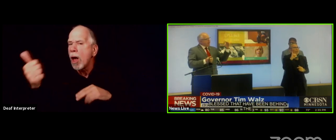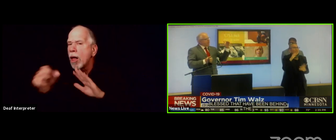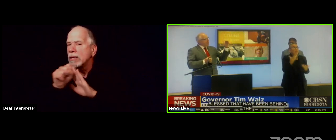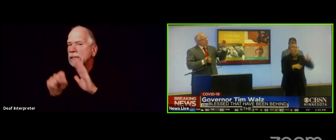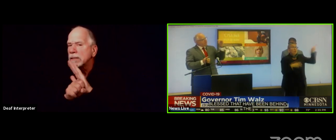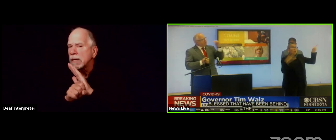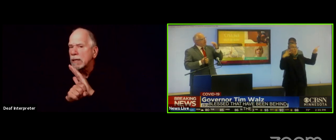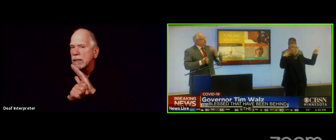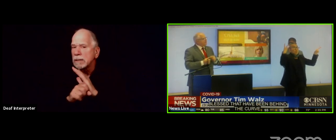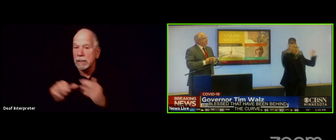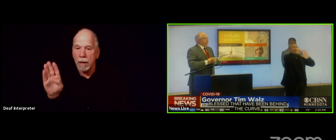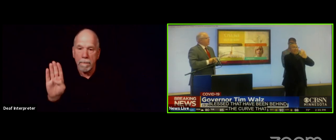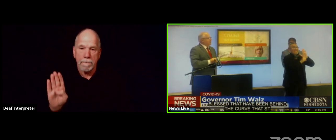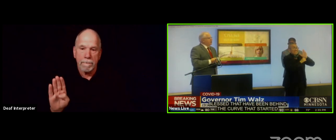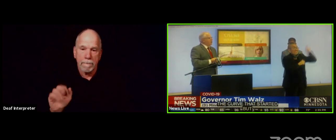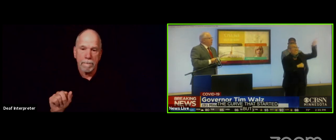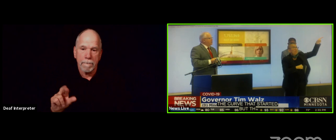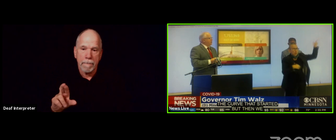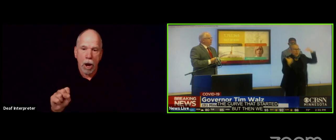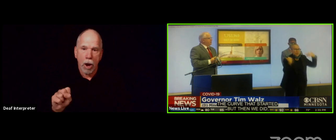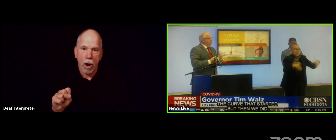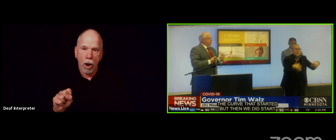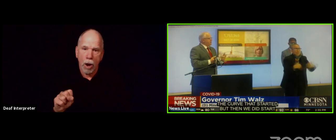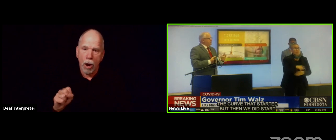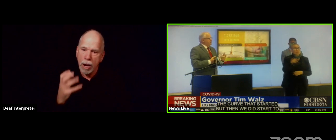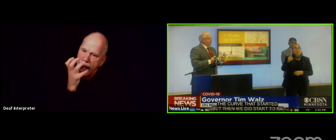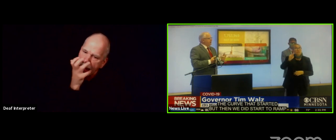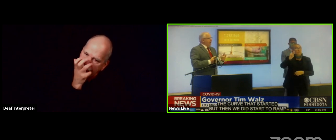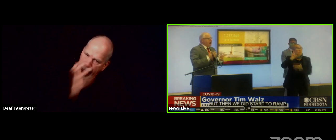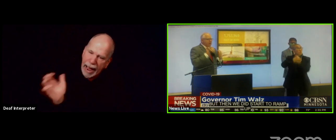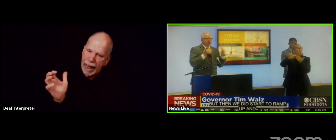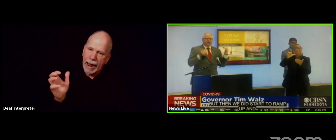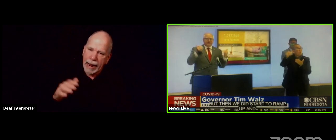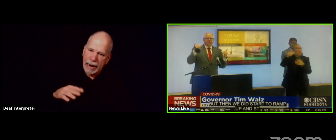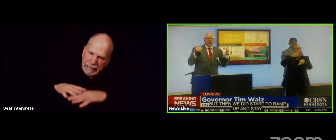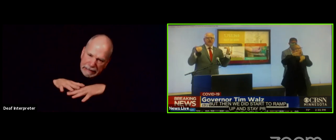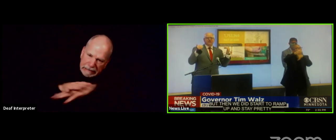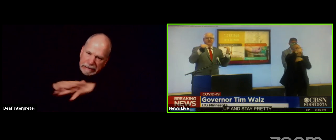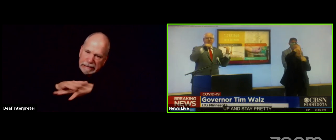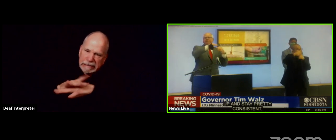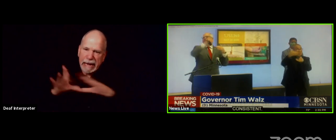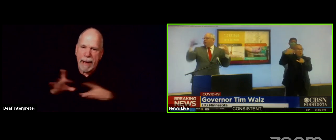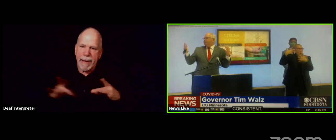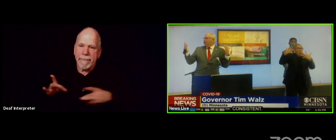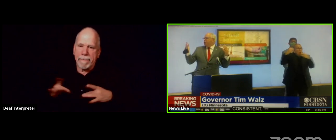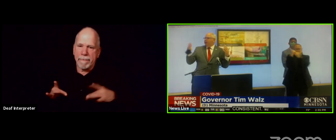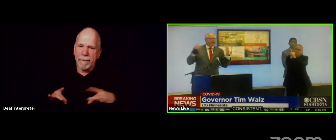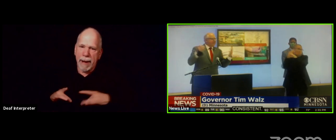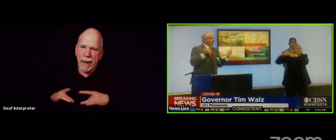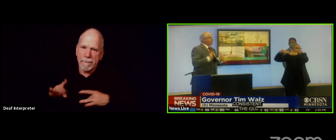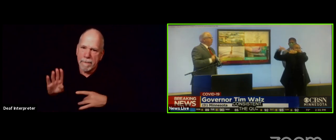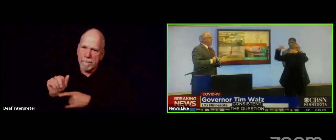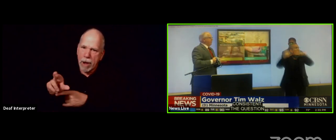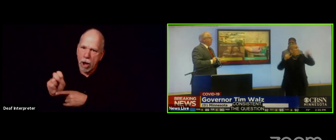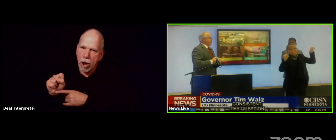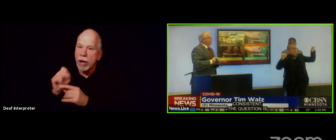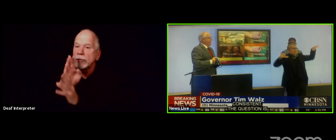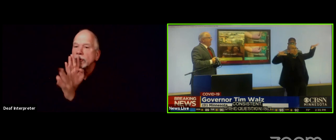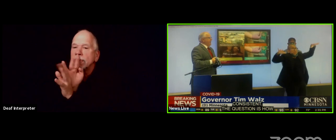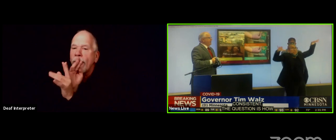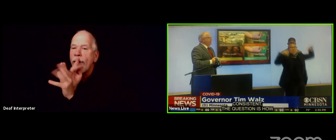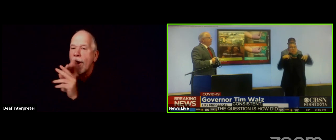ramp up and stayed pretty consistent. The question is that how do each state's epi curves look different from one